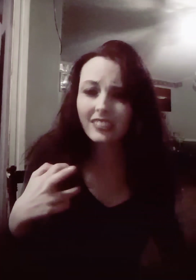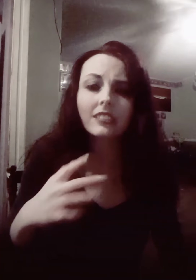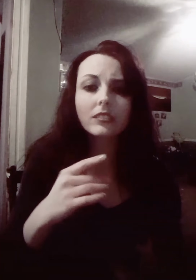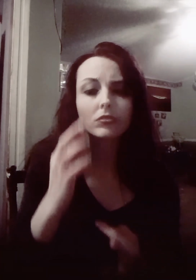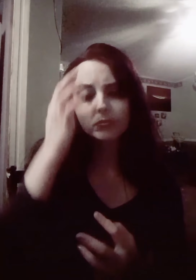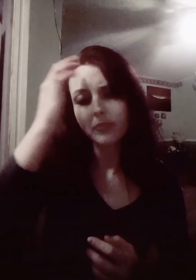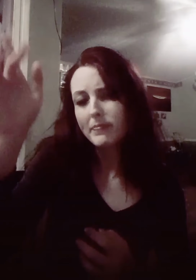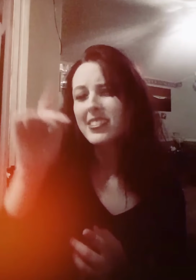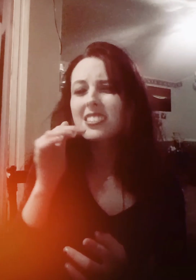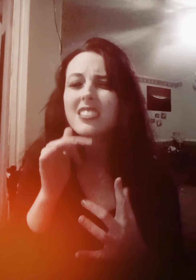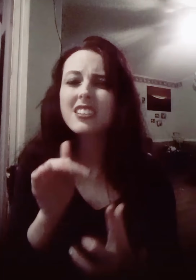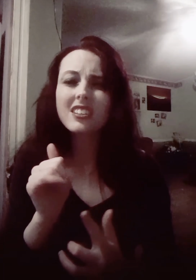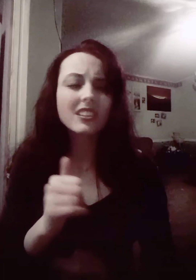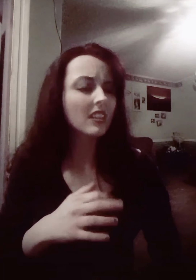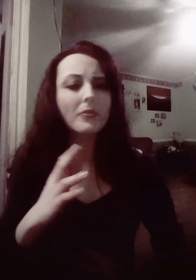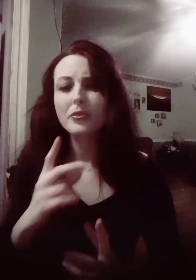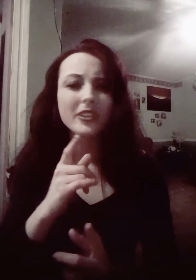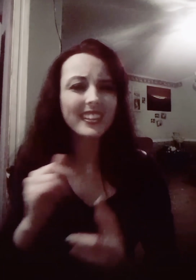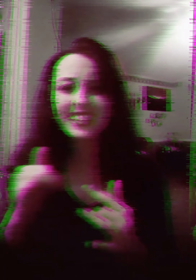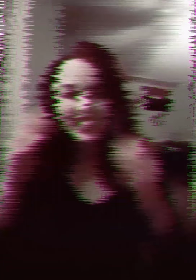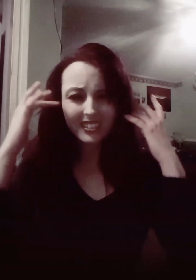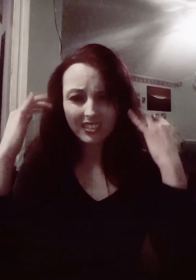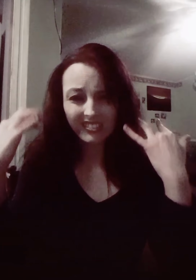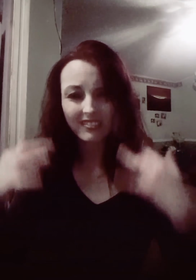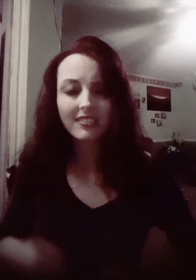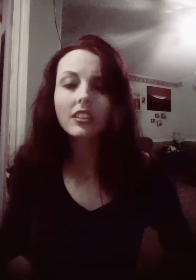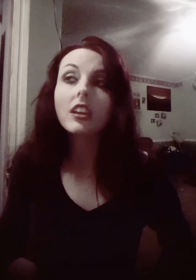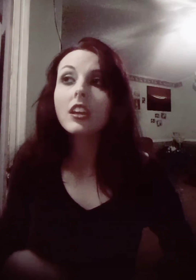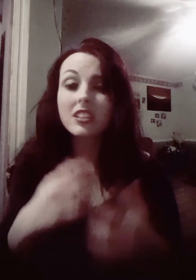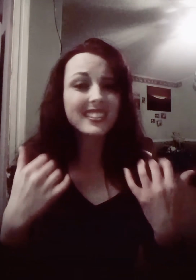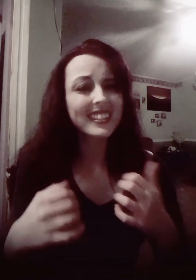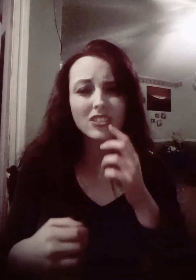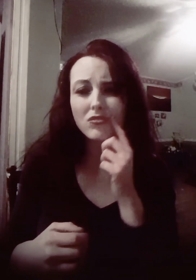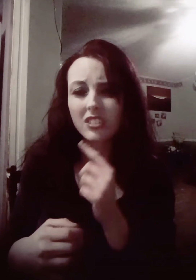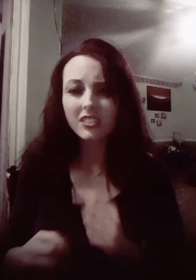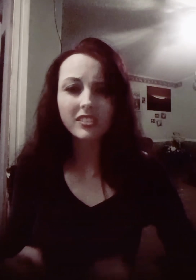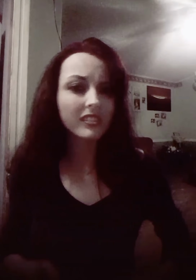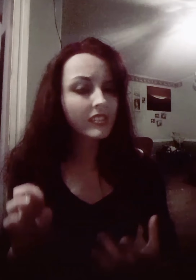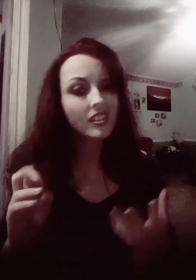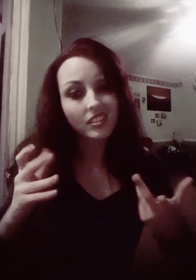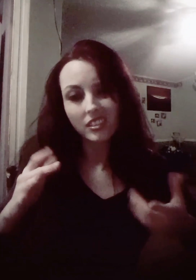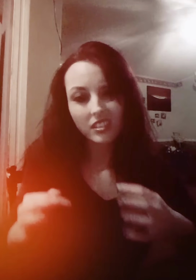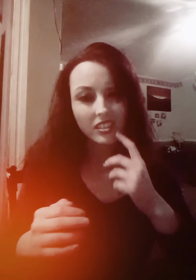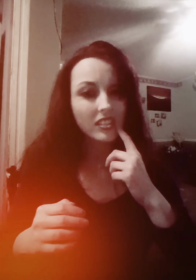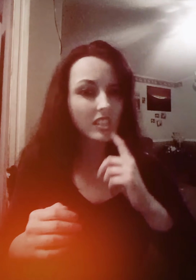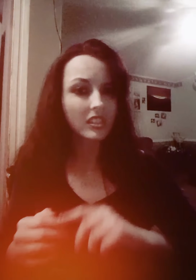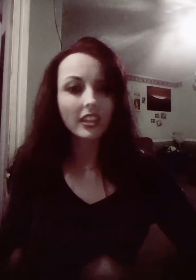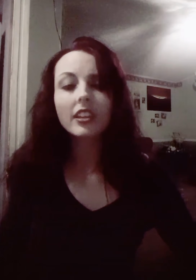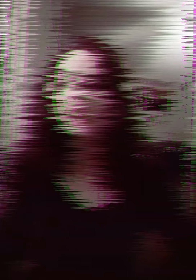my mind, yeah. Tell me what the deal is lately, yeah. Deal is lately, deal is lately. I'm a